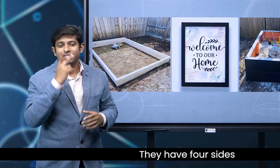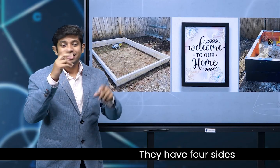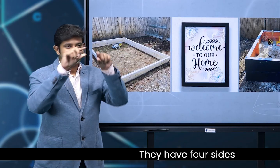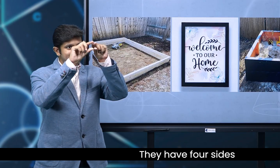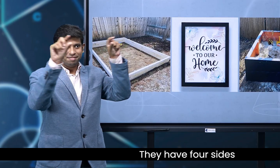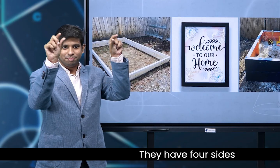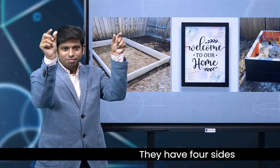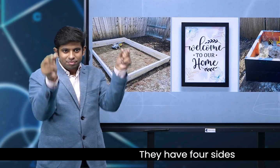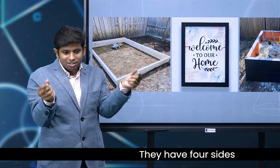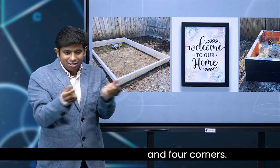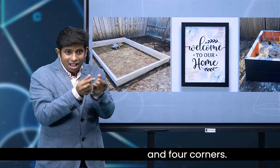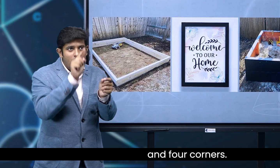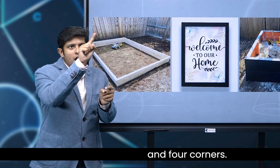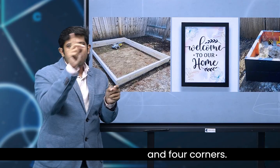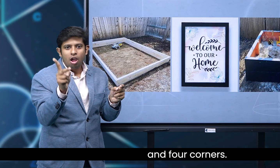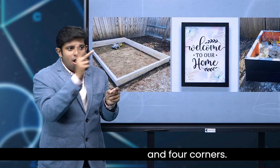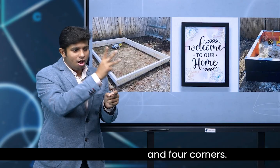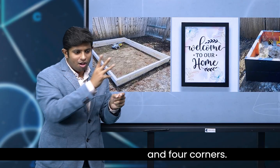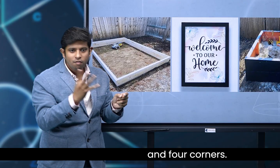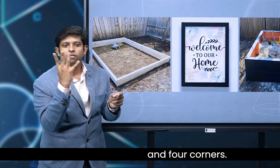They have 4 sides and 4 corners.